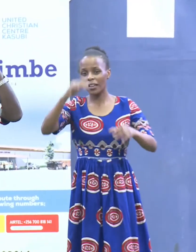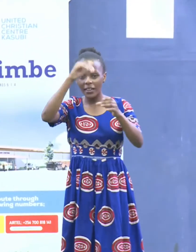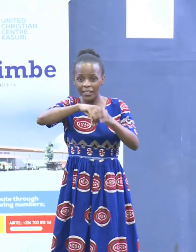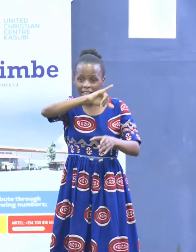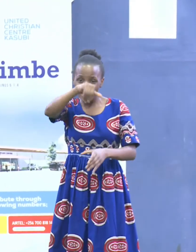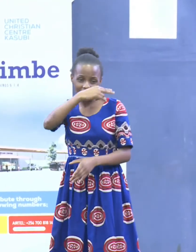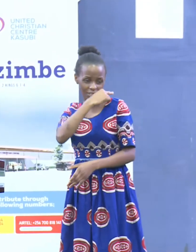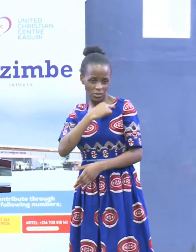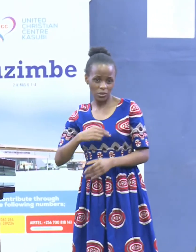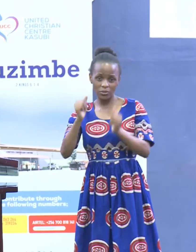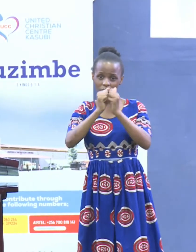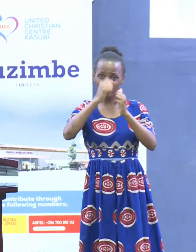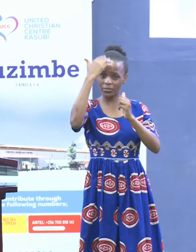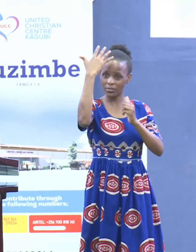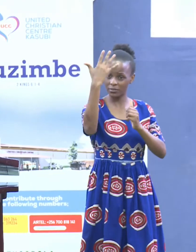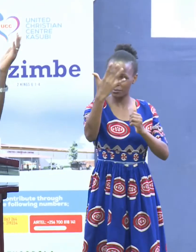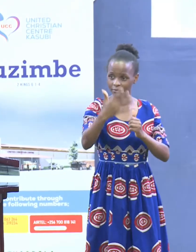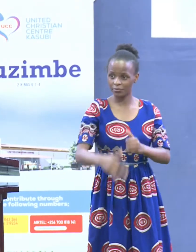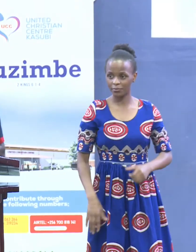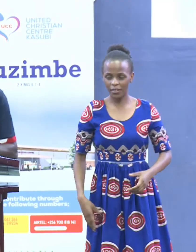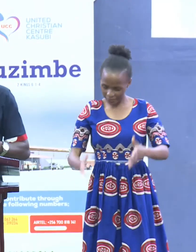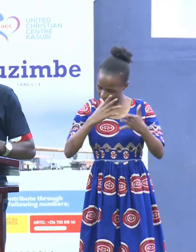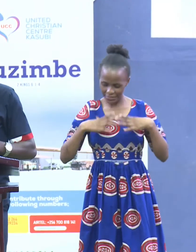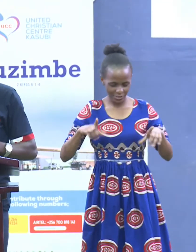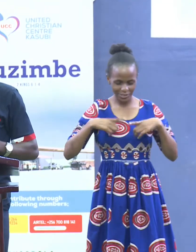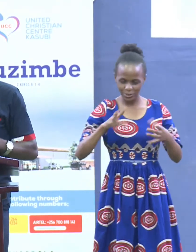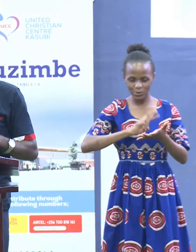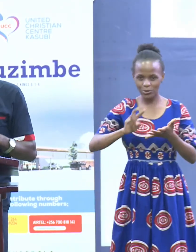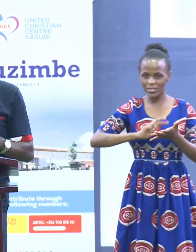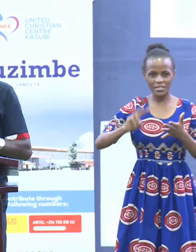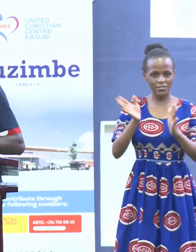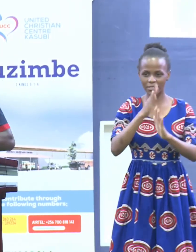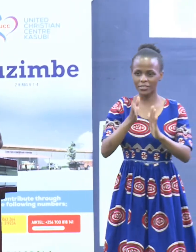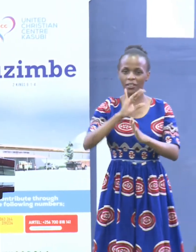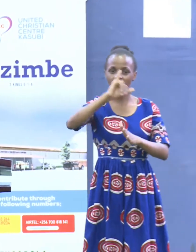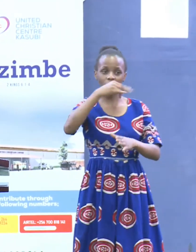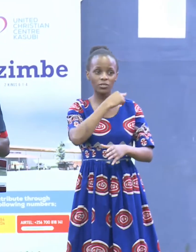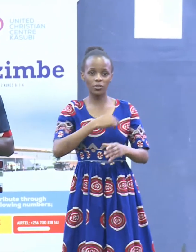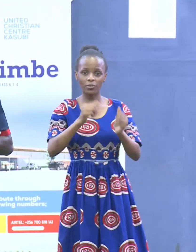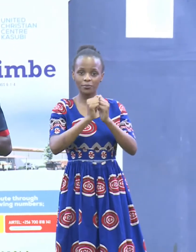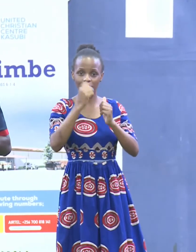disciples in John chapter 15. Let us read John chapter